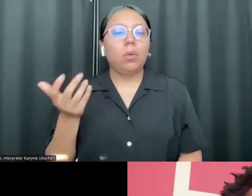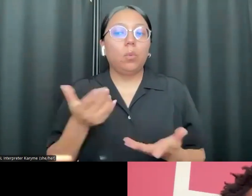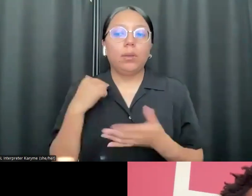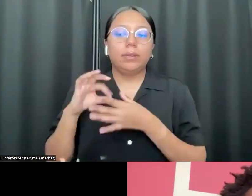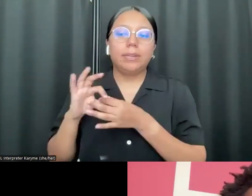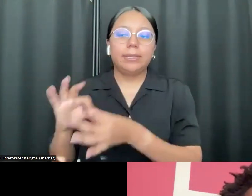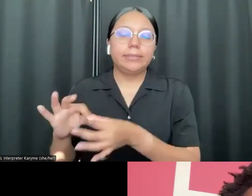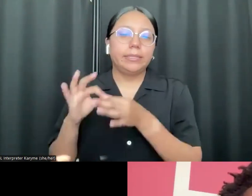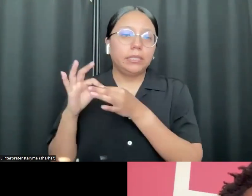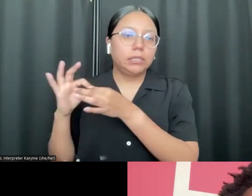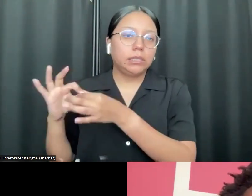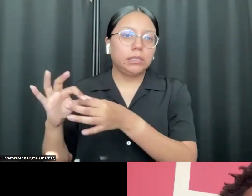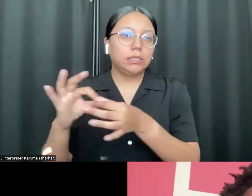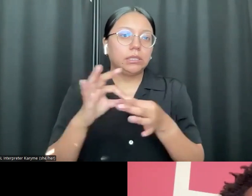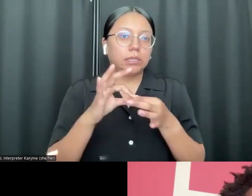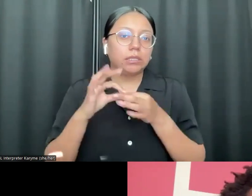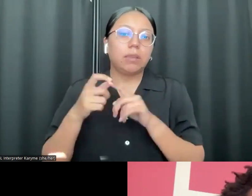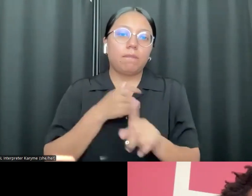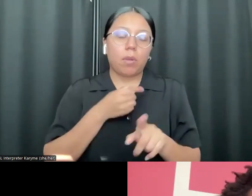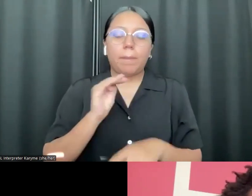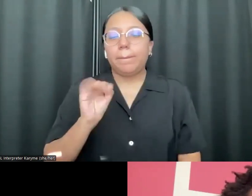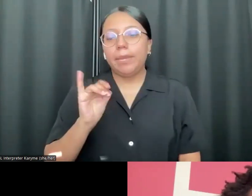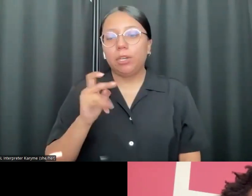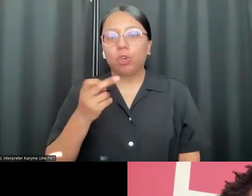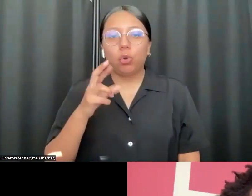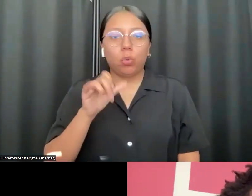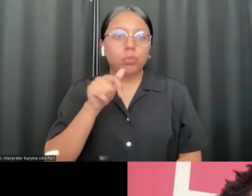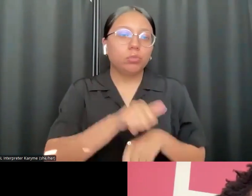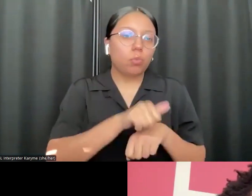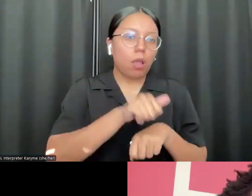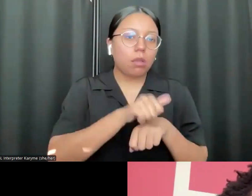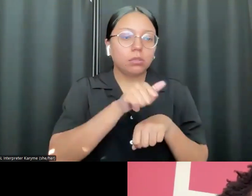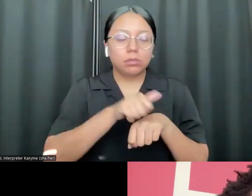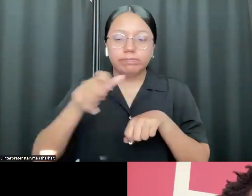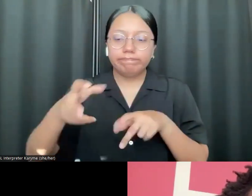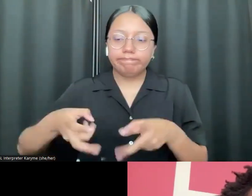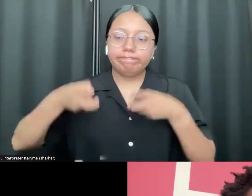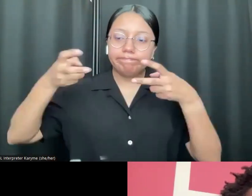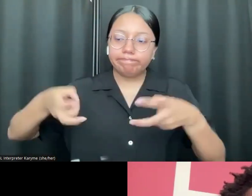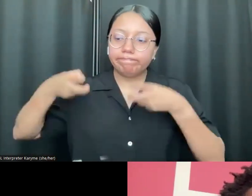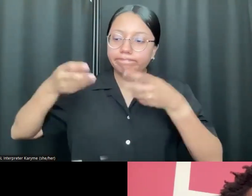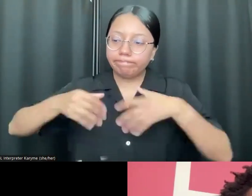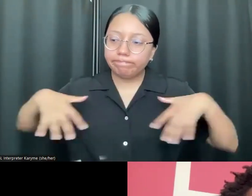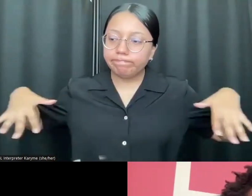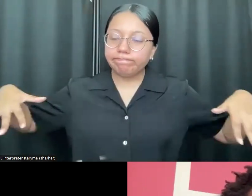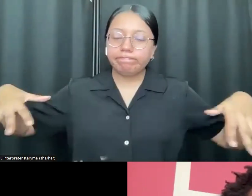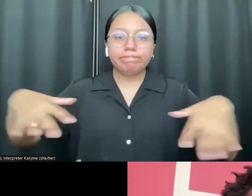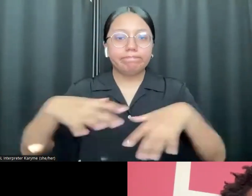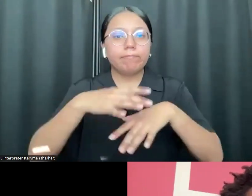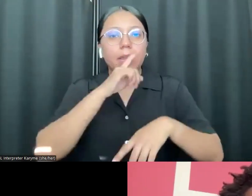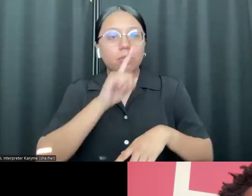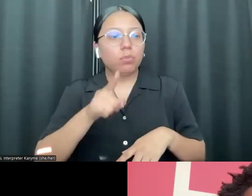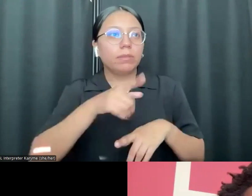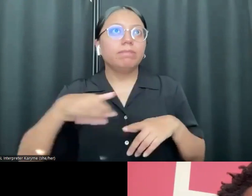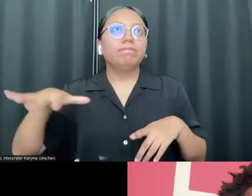made from minerals extracted from stolen land and mined by people exploited around the world.